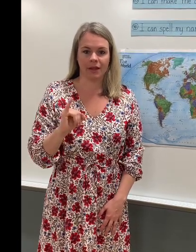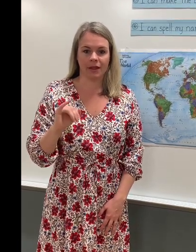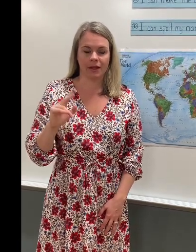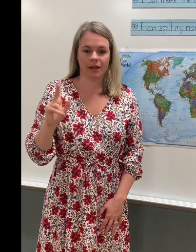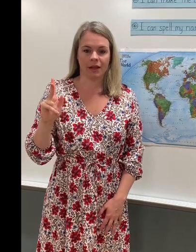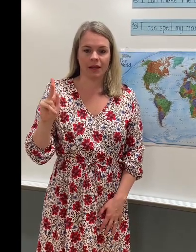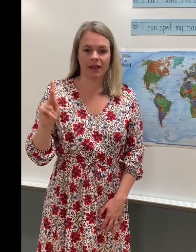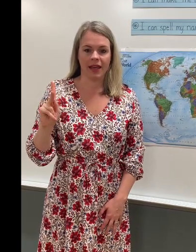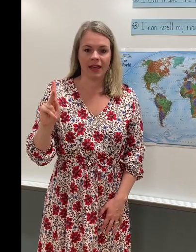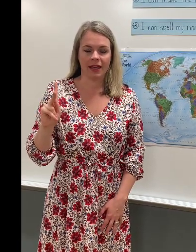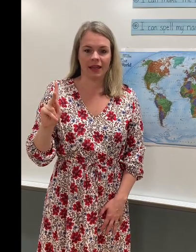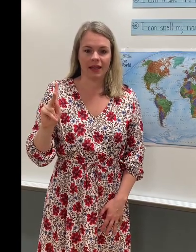K,